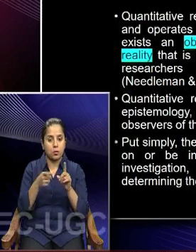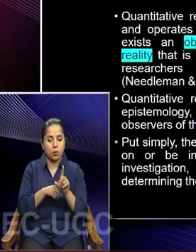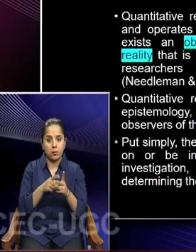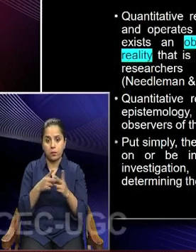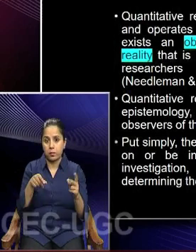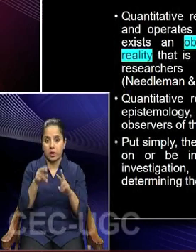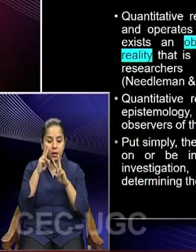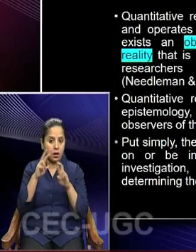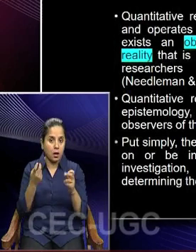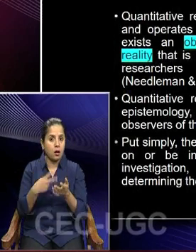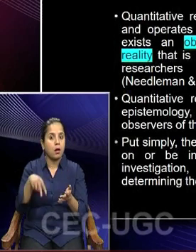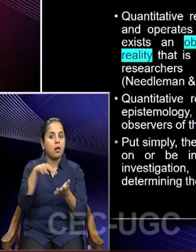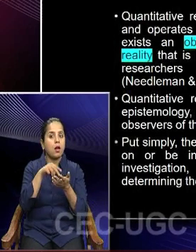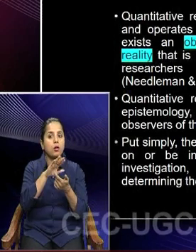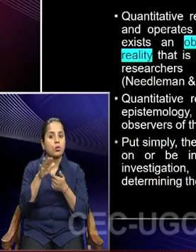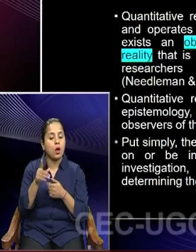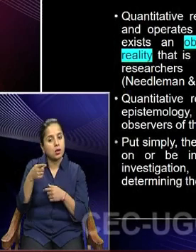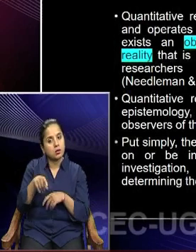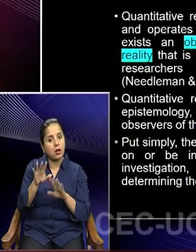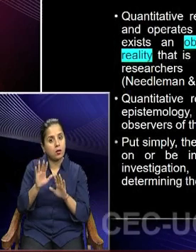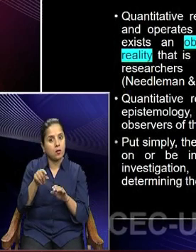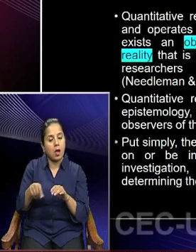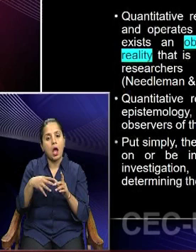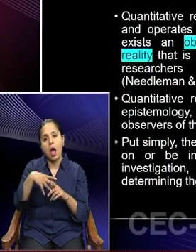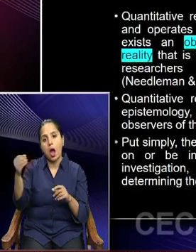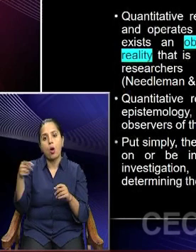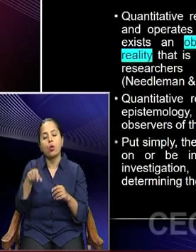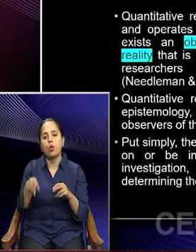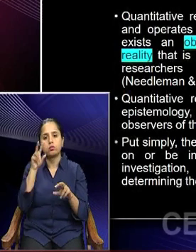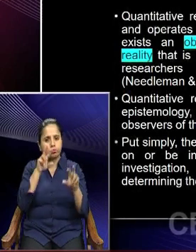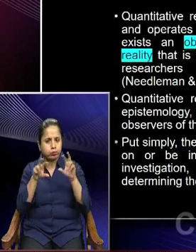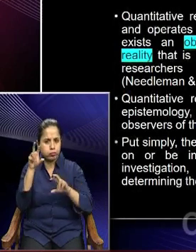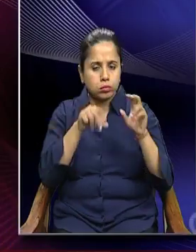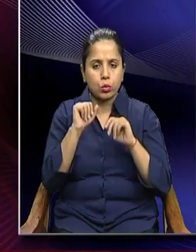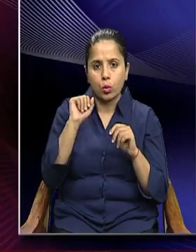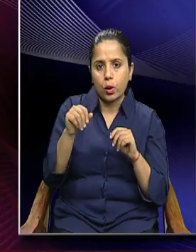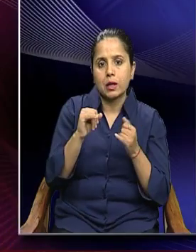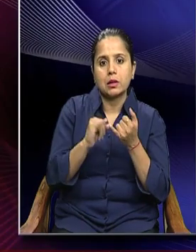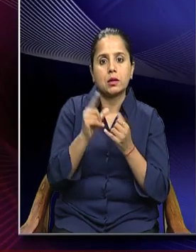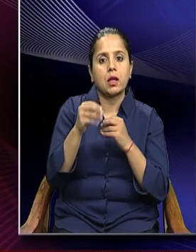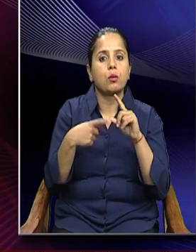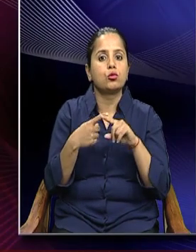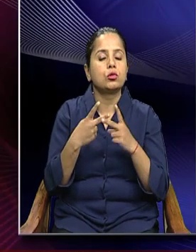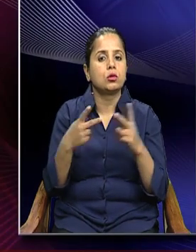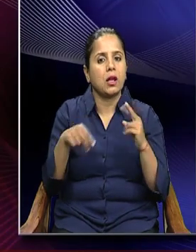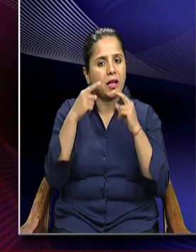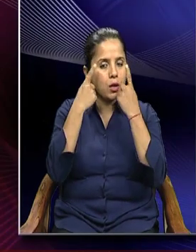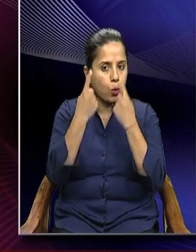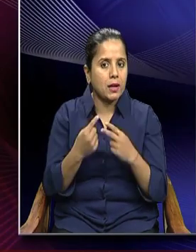the researcher positions himself as external observer of the subject under